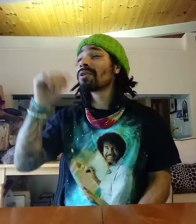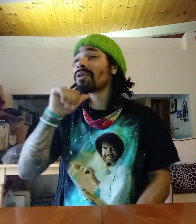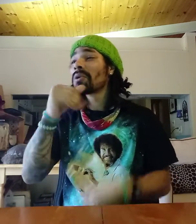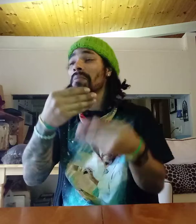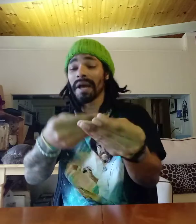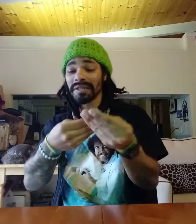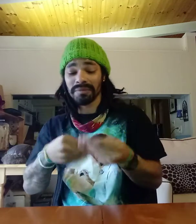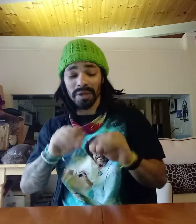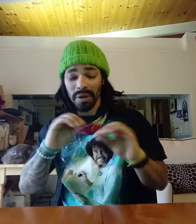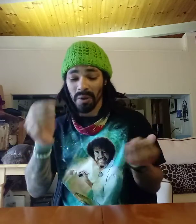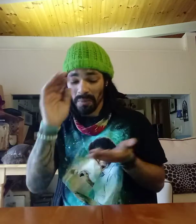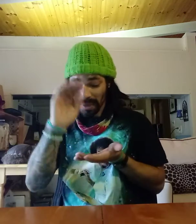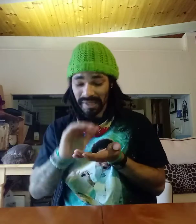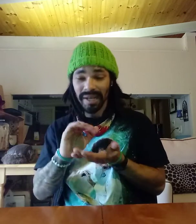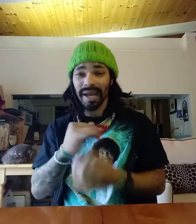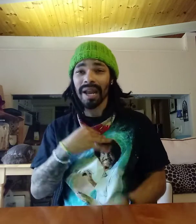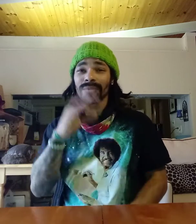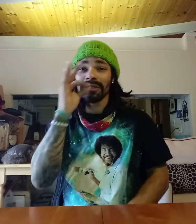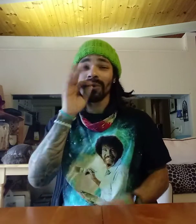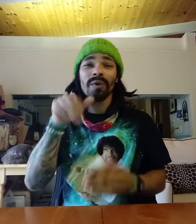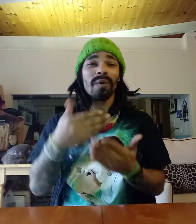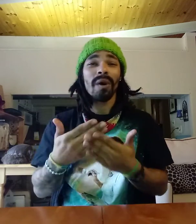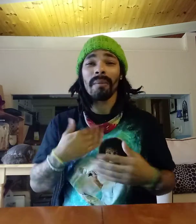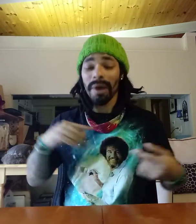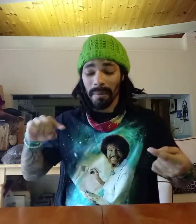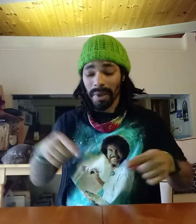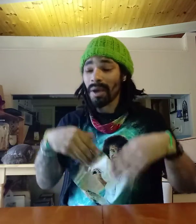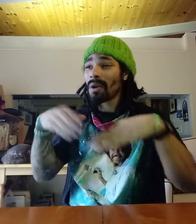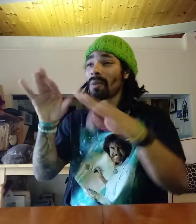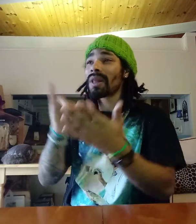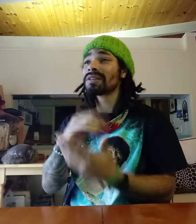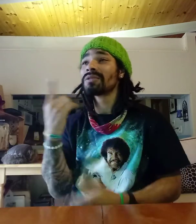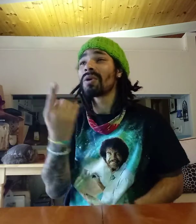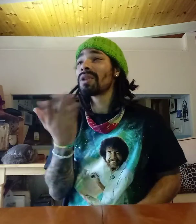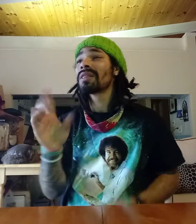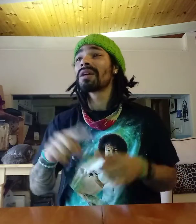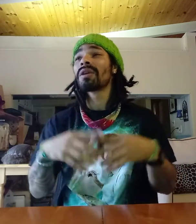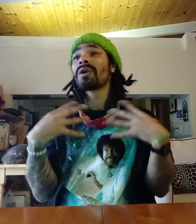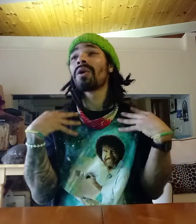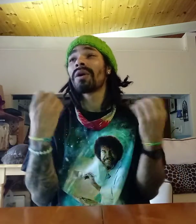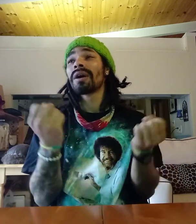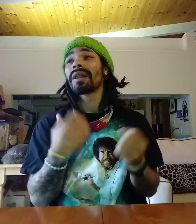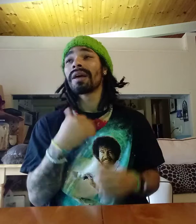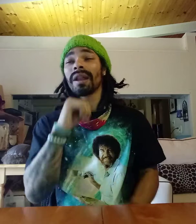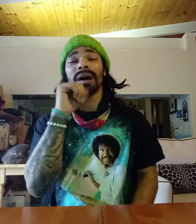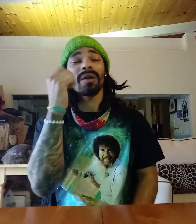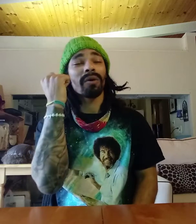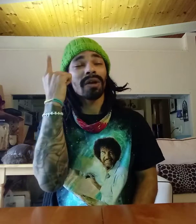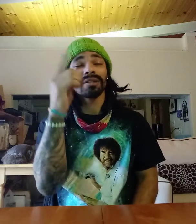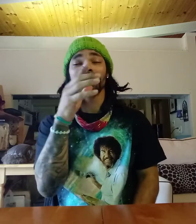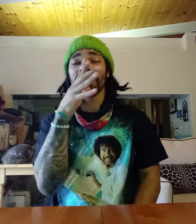Don't pass me no midget. And I'ma smoke all of my pain away, cause that's the only thing that gon' heal it. I don't understand